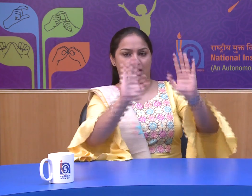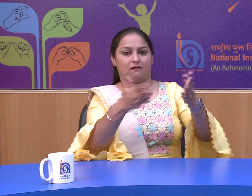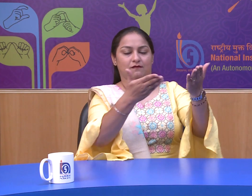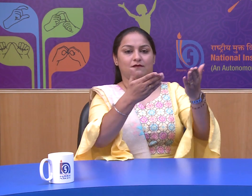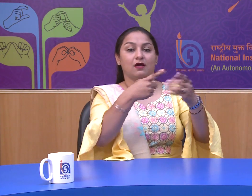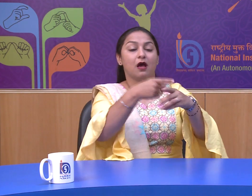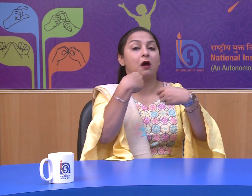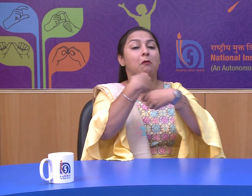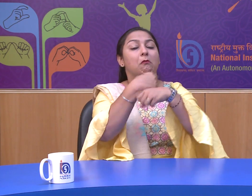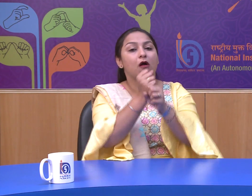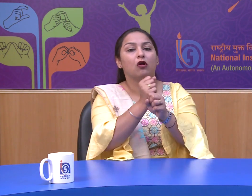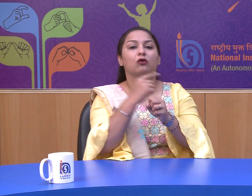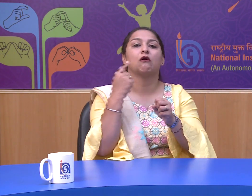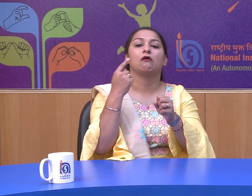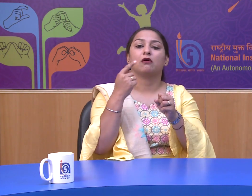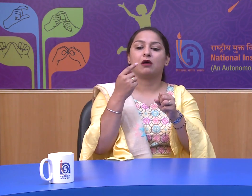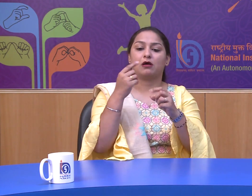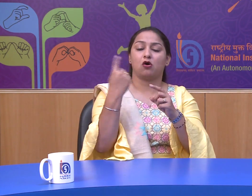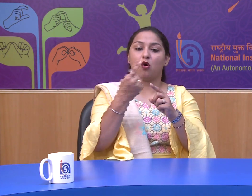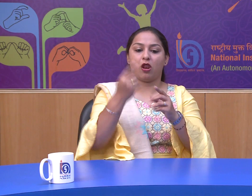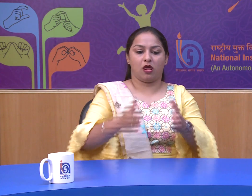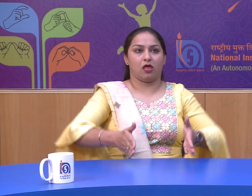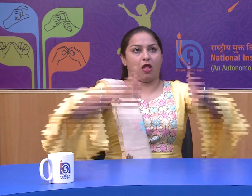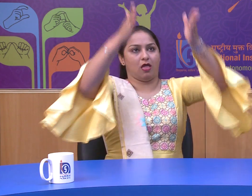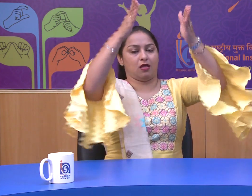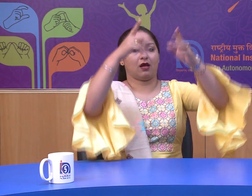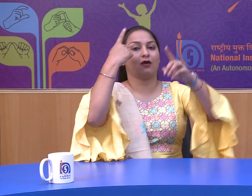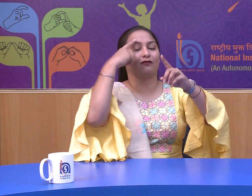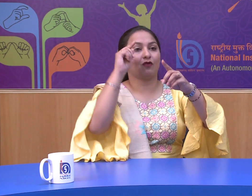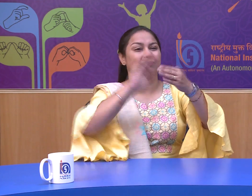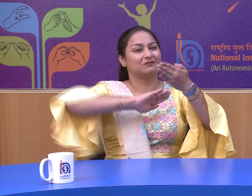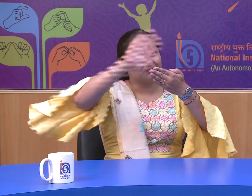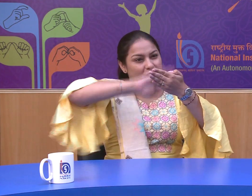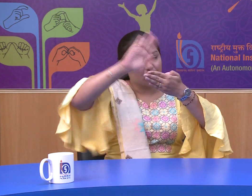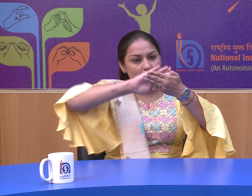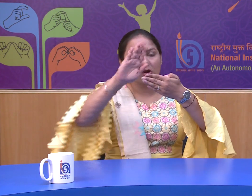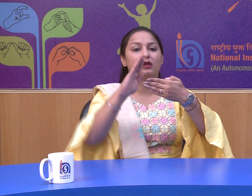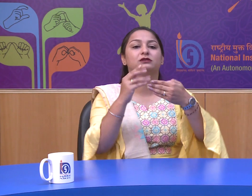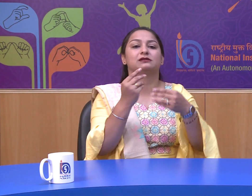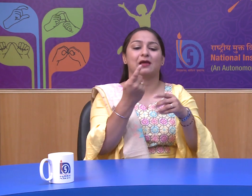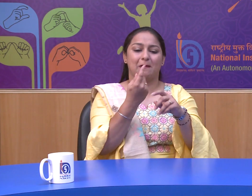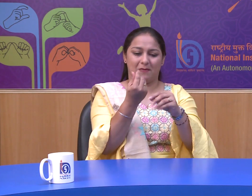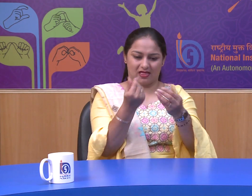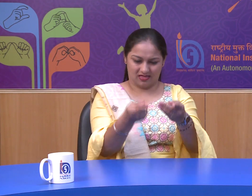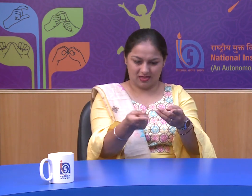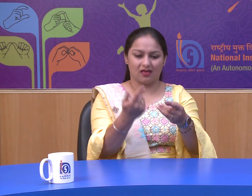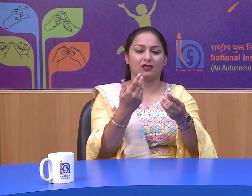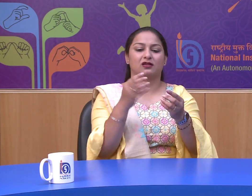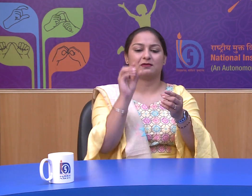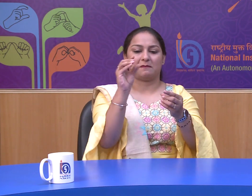of single columns of polished sandstone and had capitals on